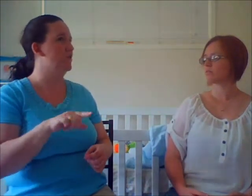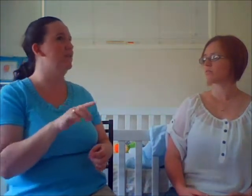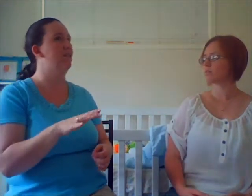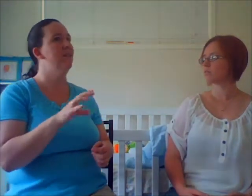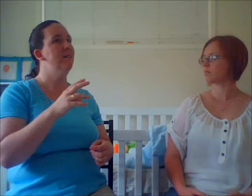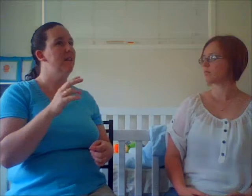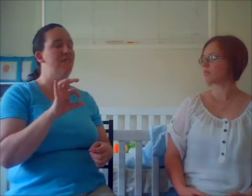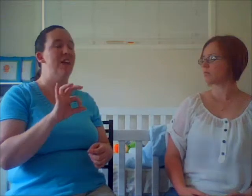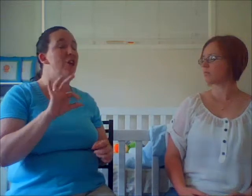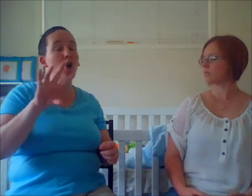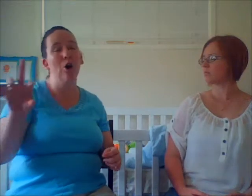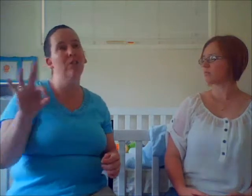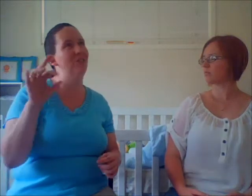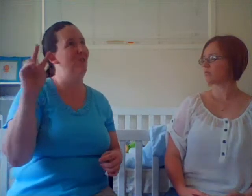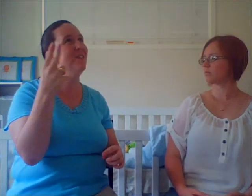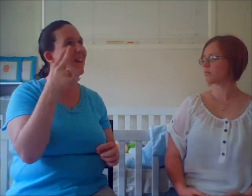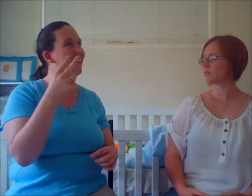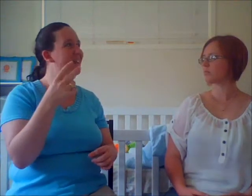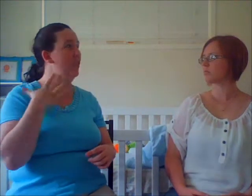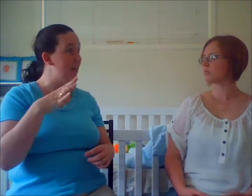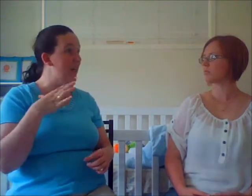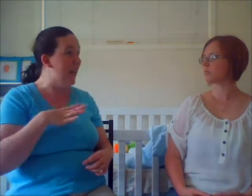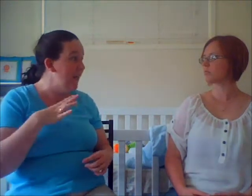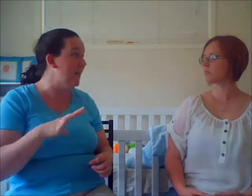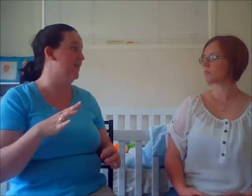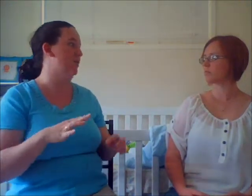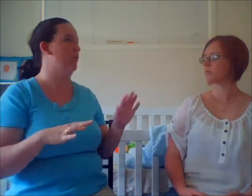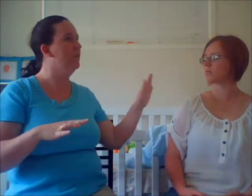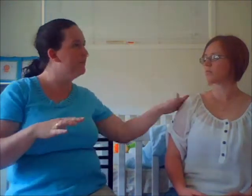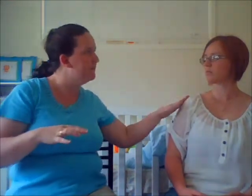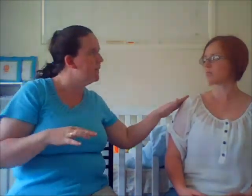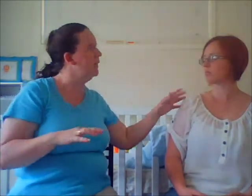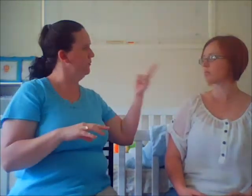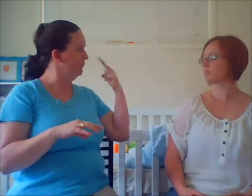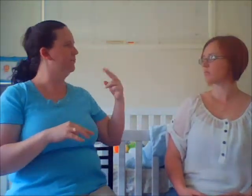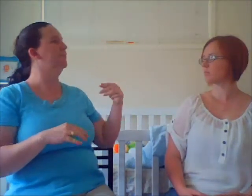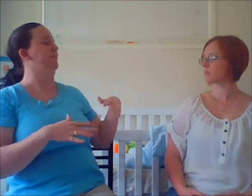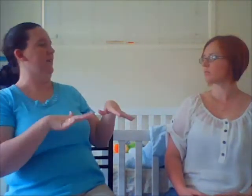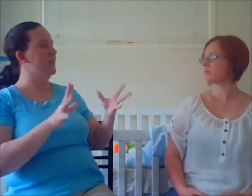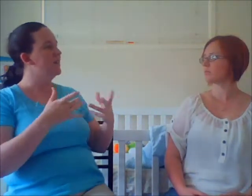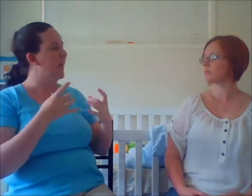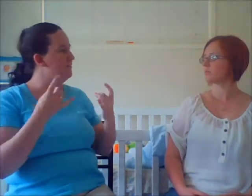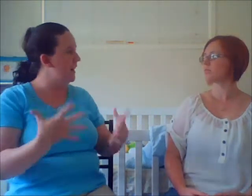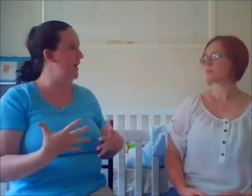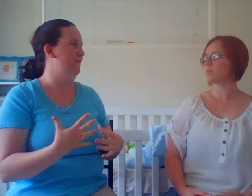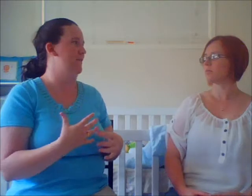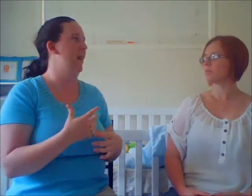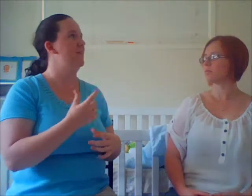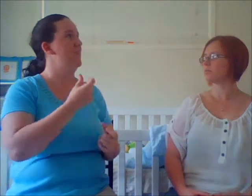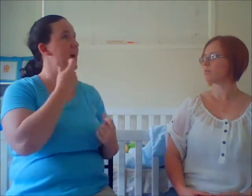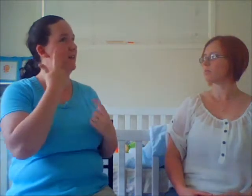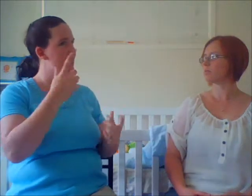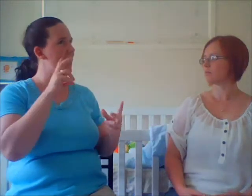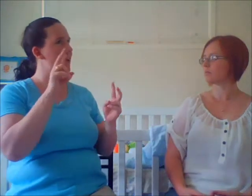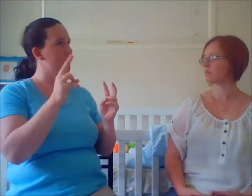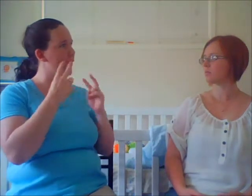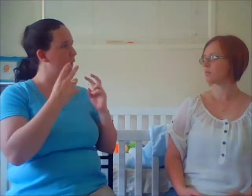to, if they're not looking, you need to get ready to get them to understand and focus,